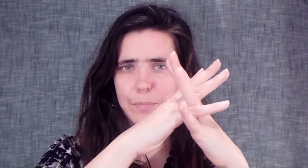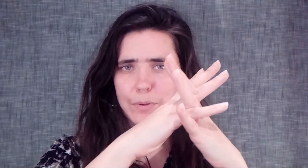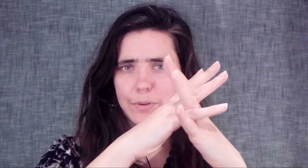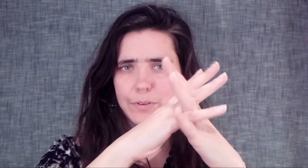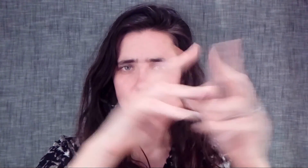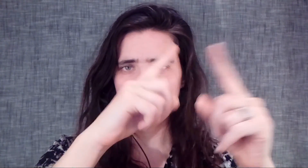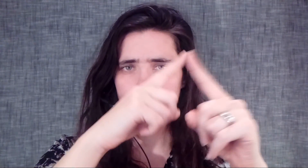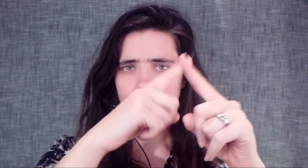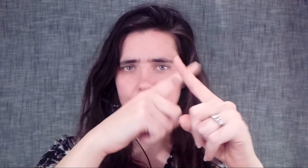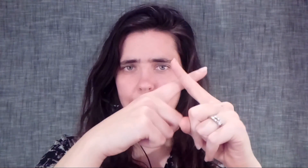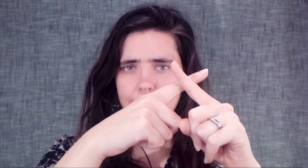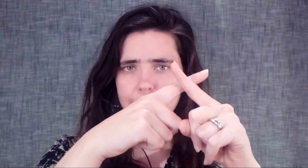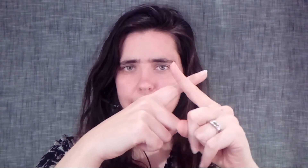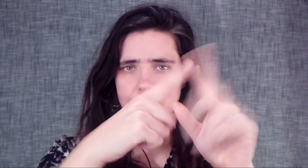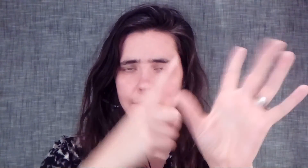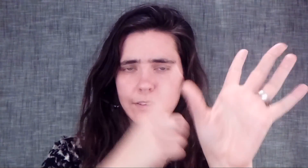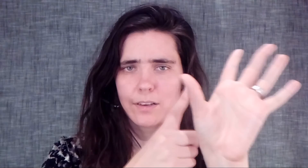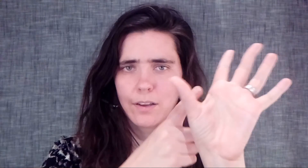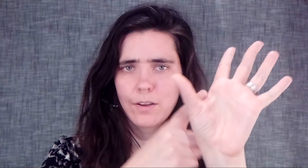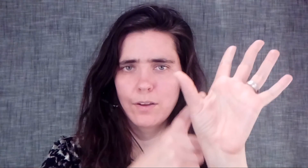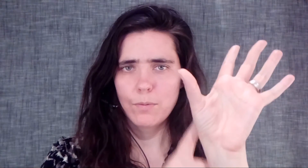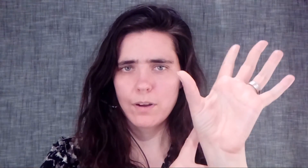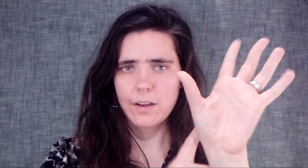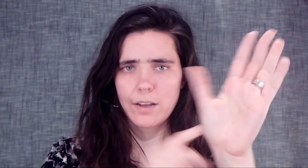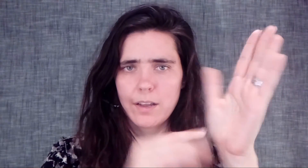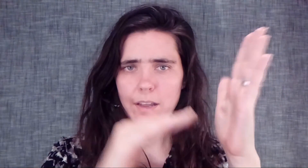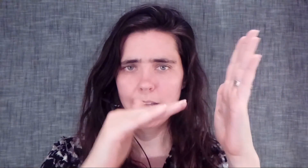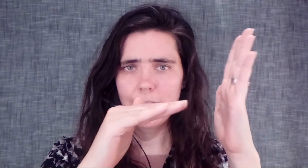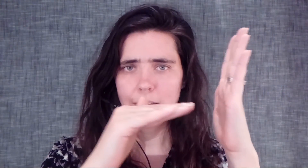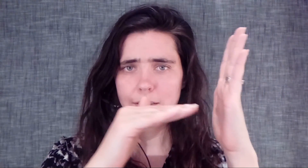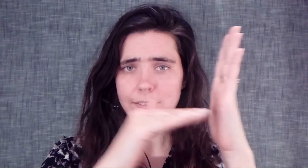W, X, Y, and Z.